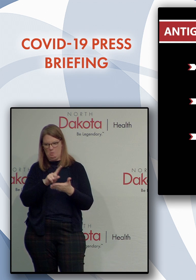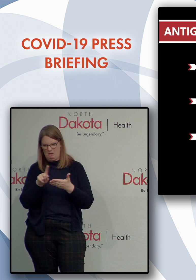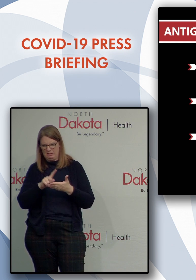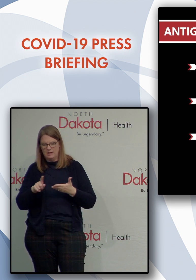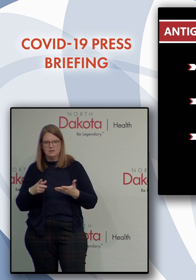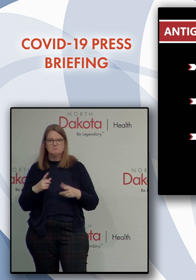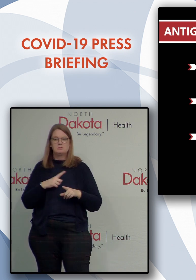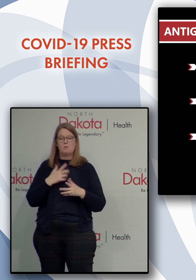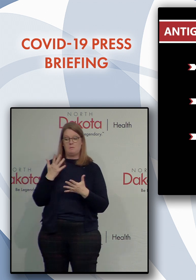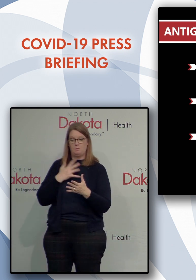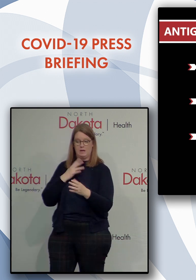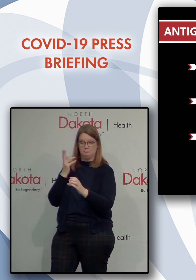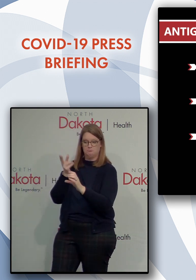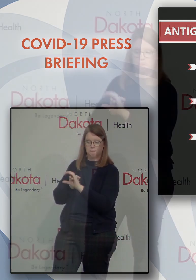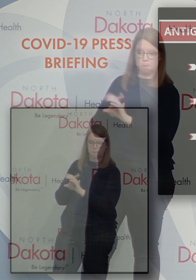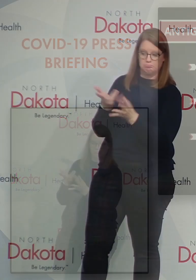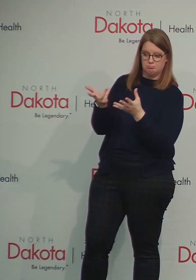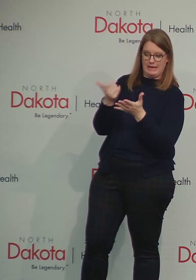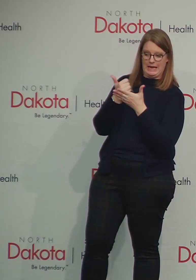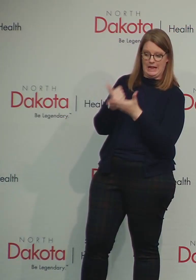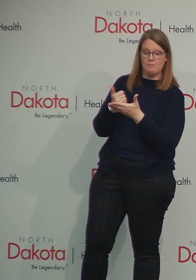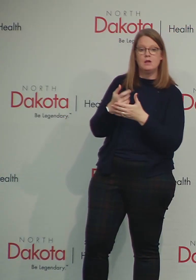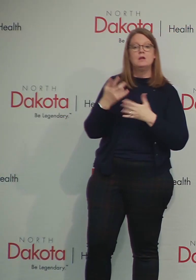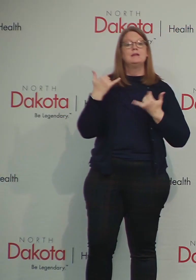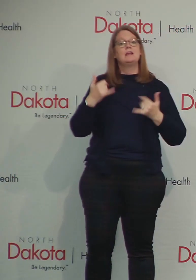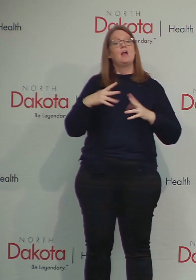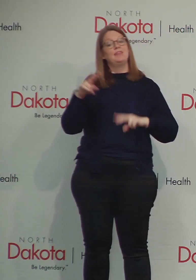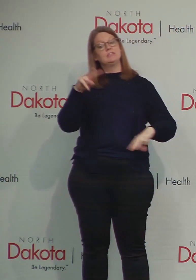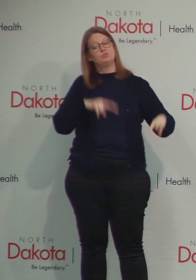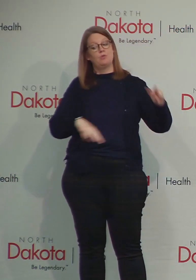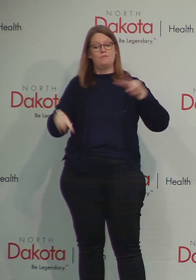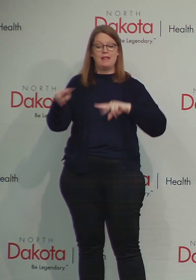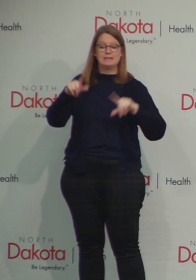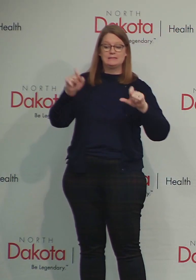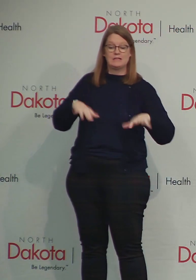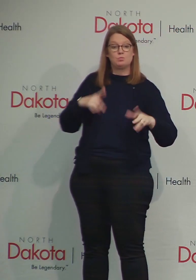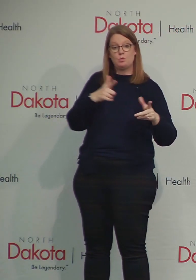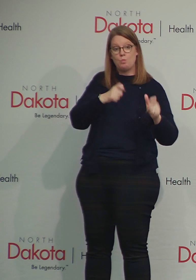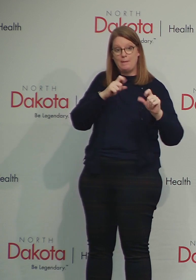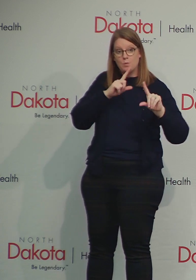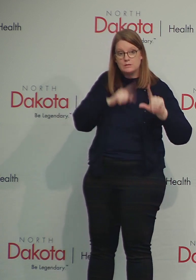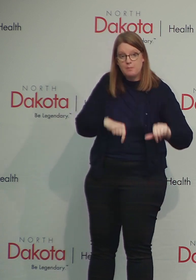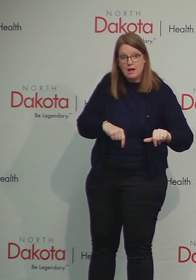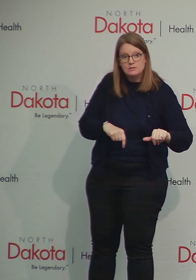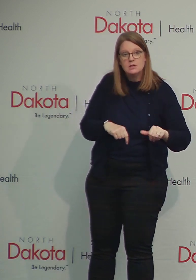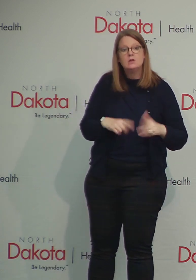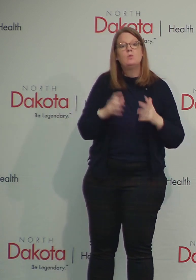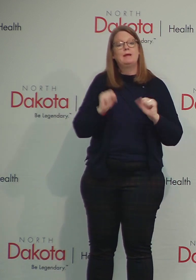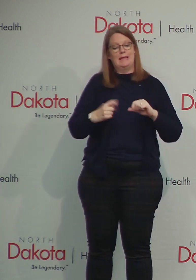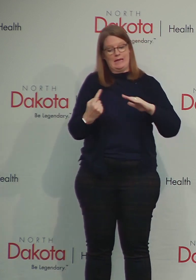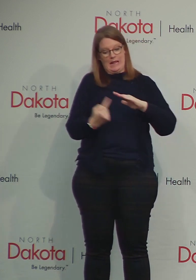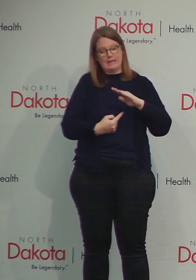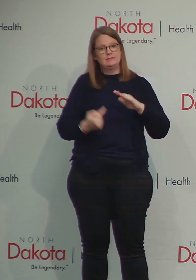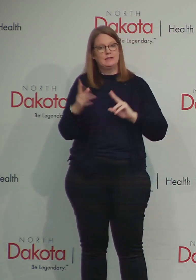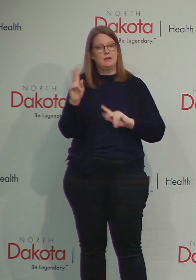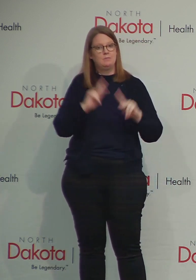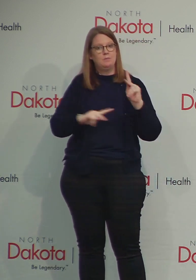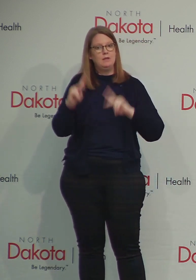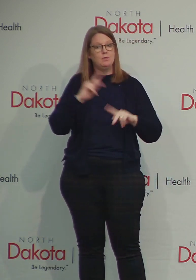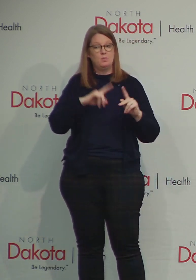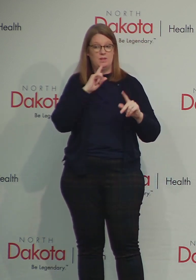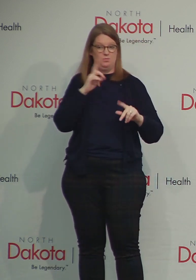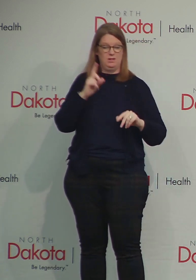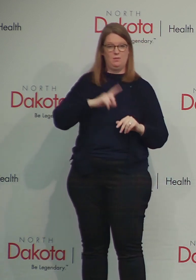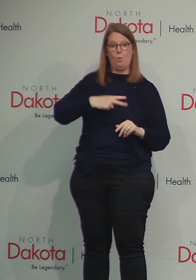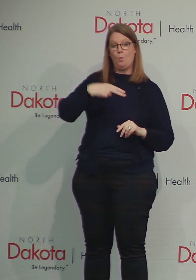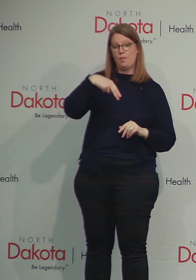help work on that. Again, this surveillance testing with rapid response allows us to isolate people with a high viral